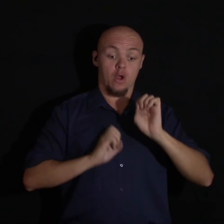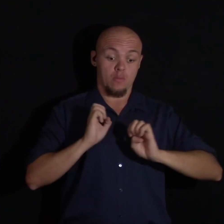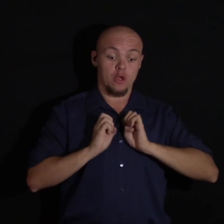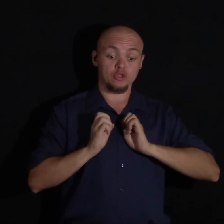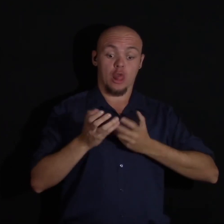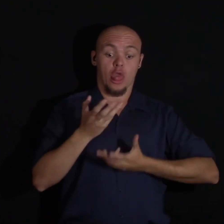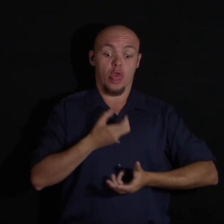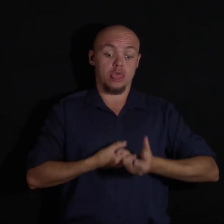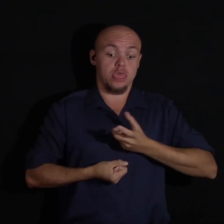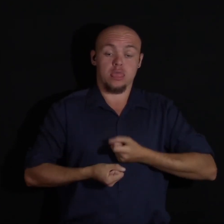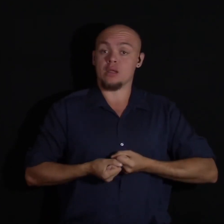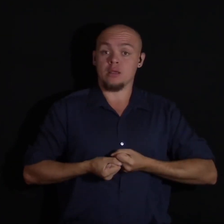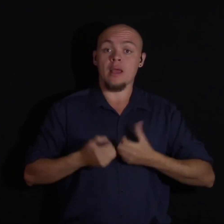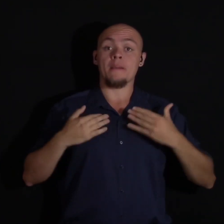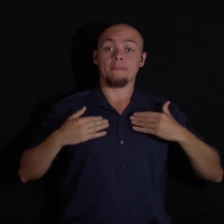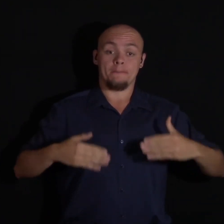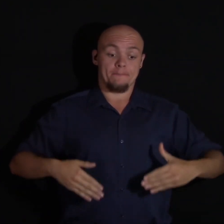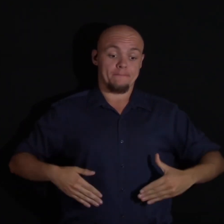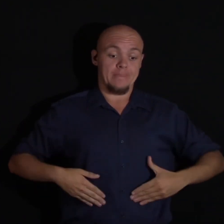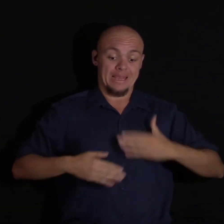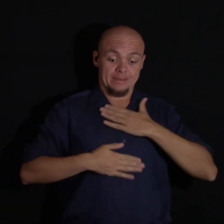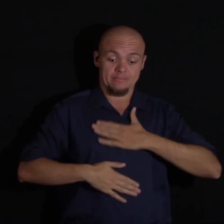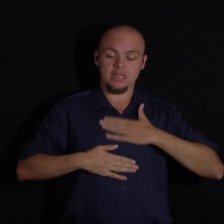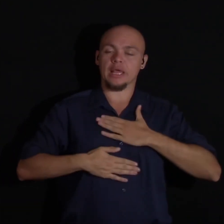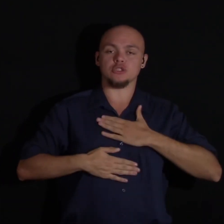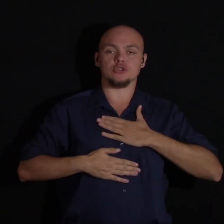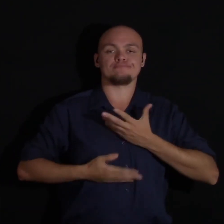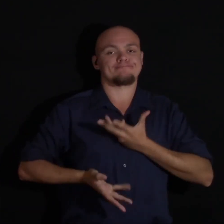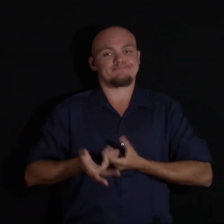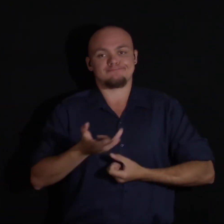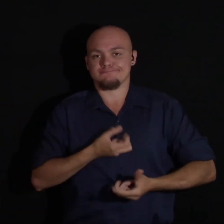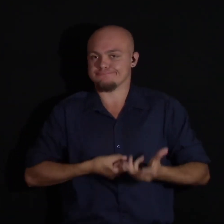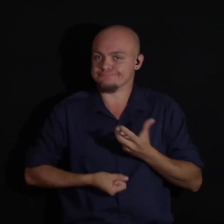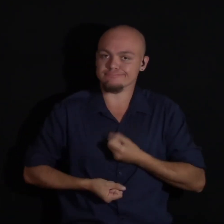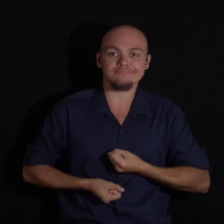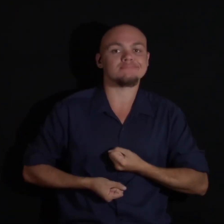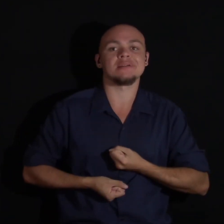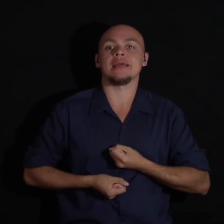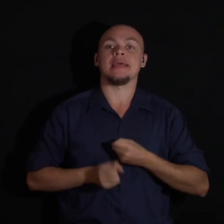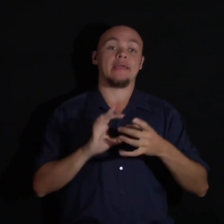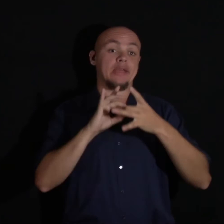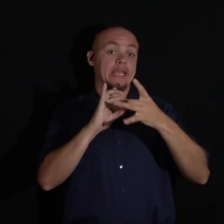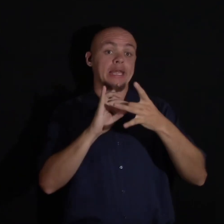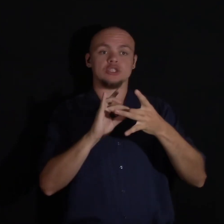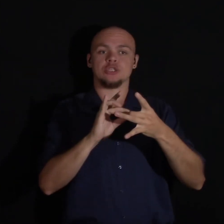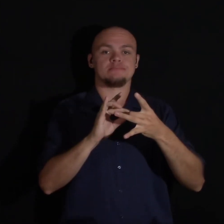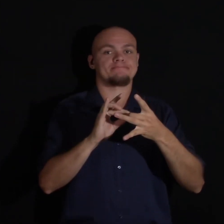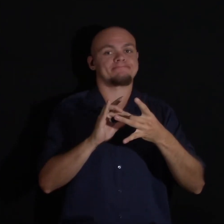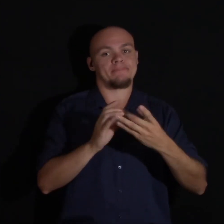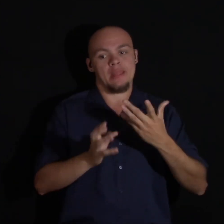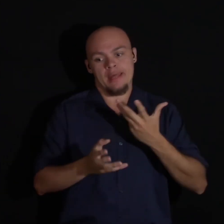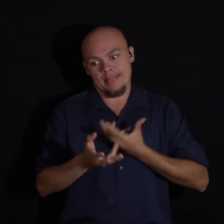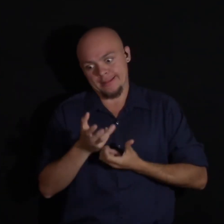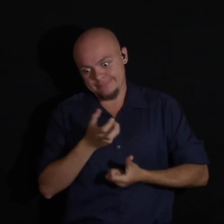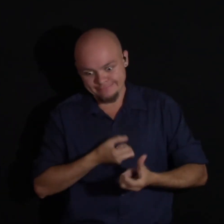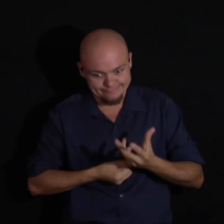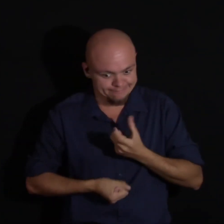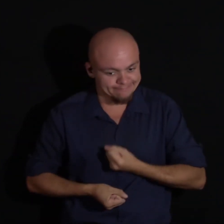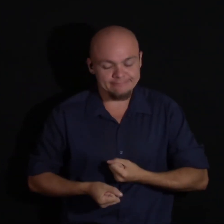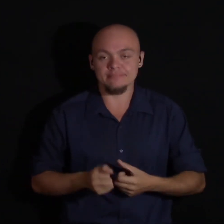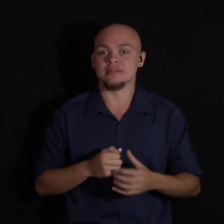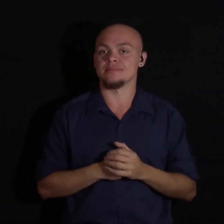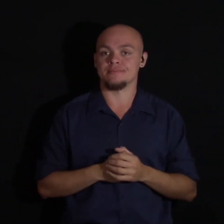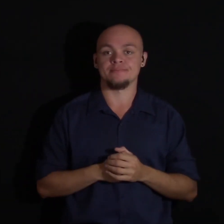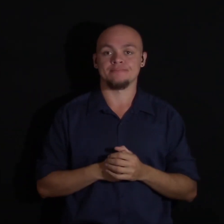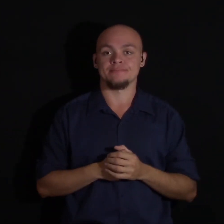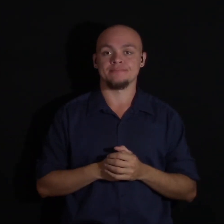bodies will hold back pleasure and our capacity for connection. We have a very narrow